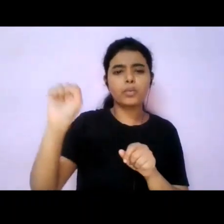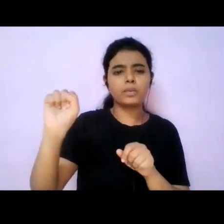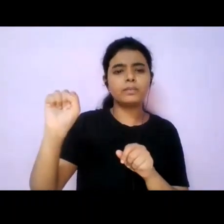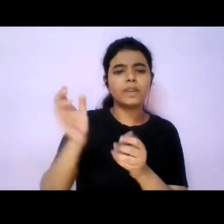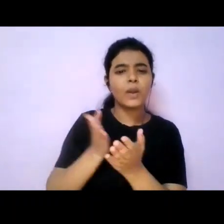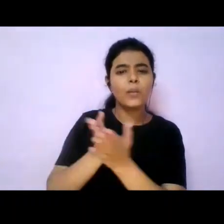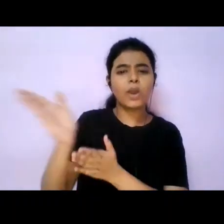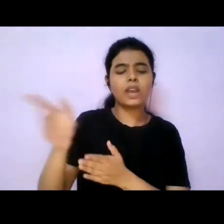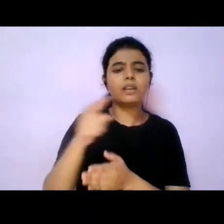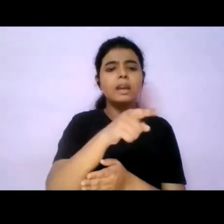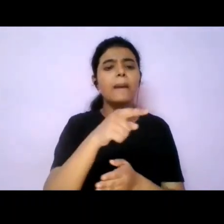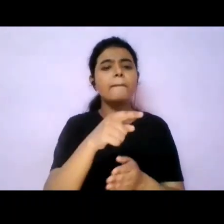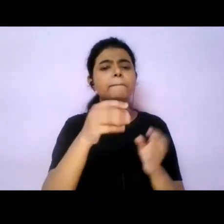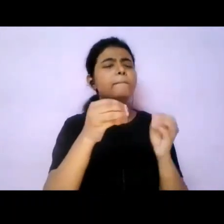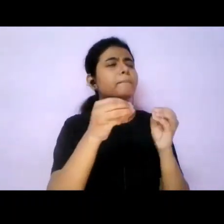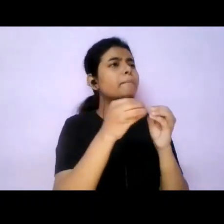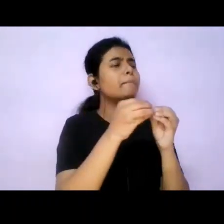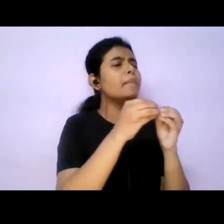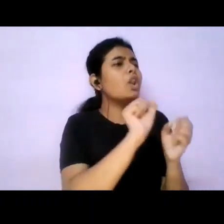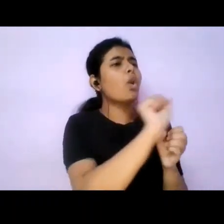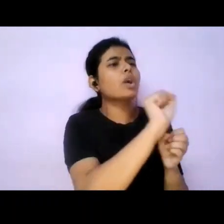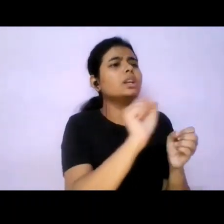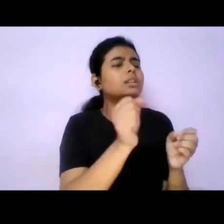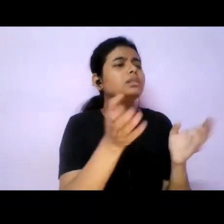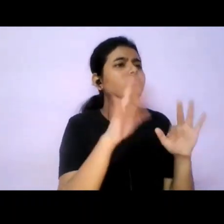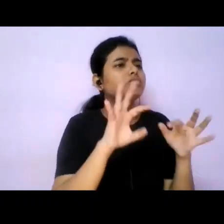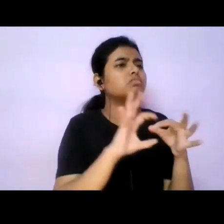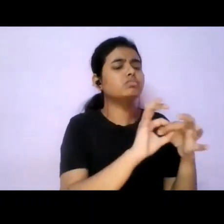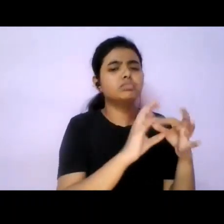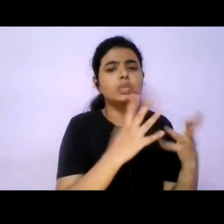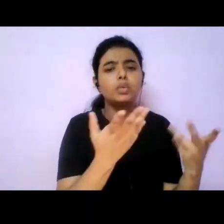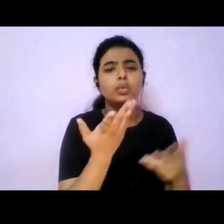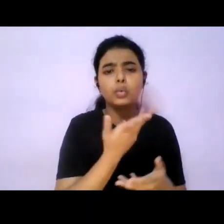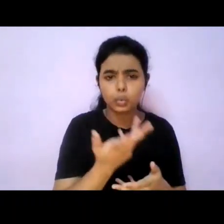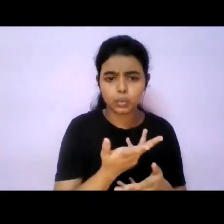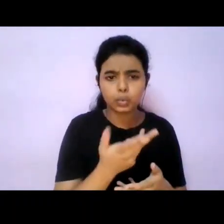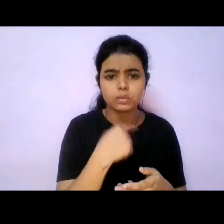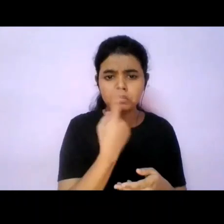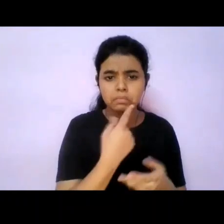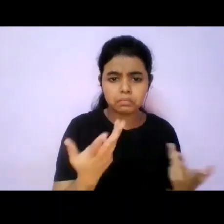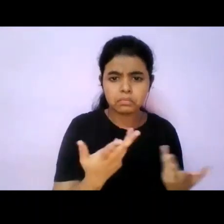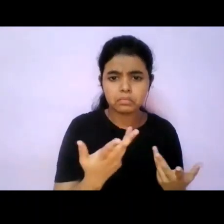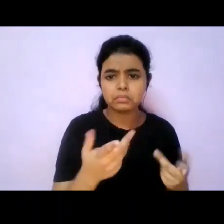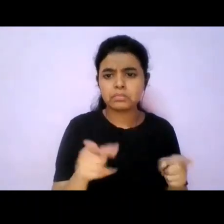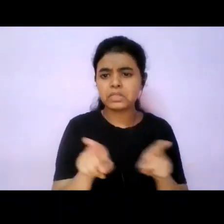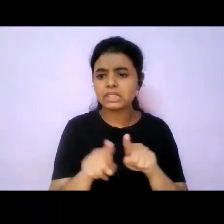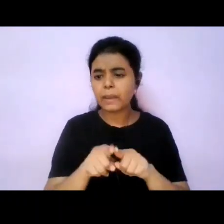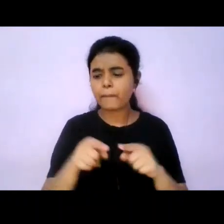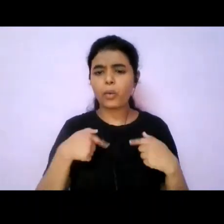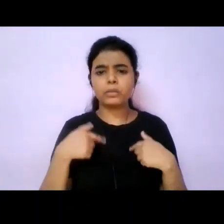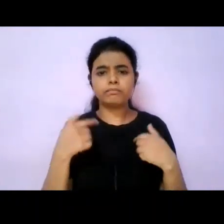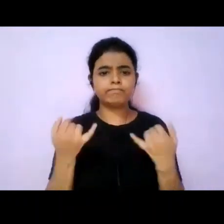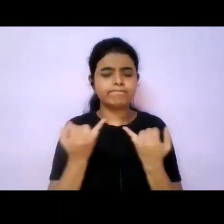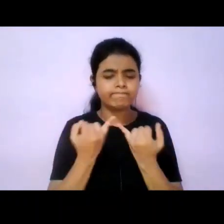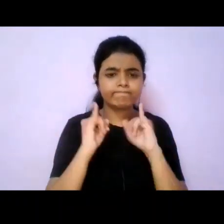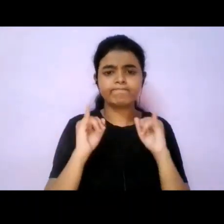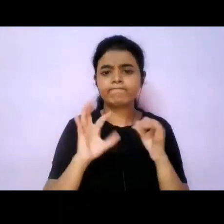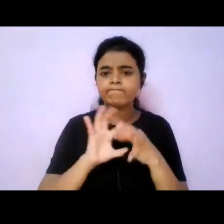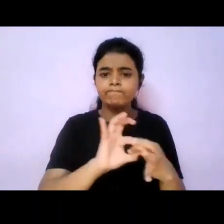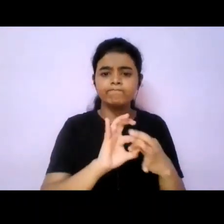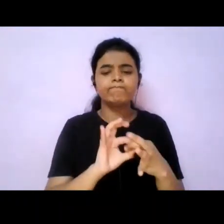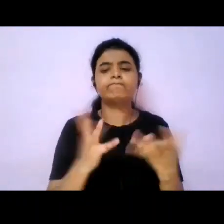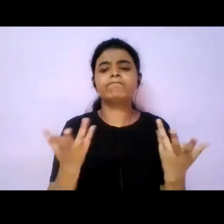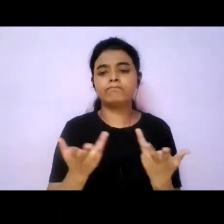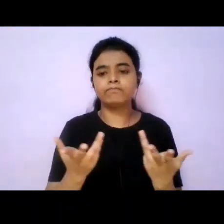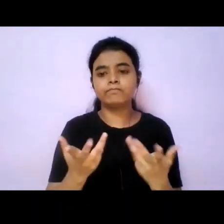And it's really stuck with me as a very beautiful way of describing our kind of connections and interdependence with one another.